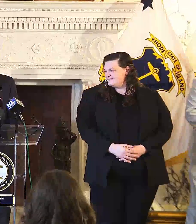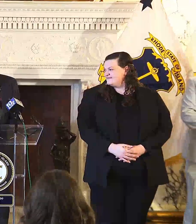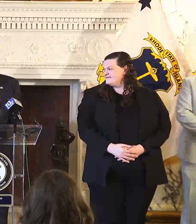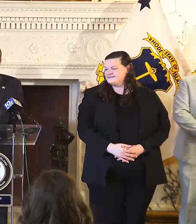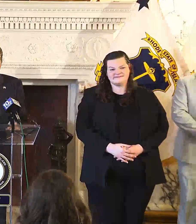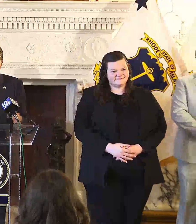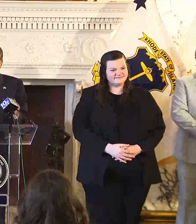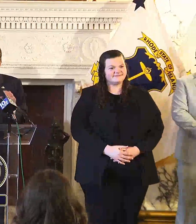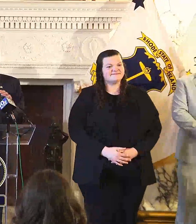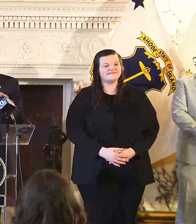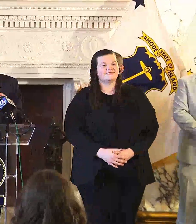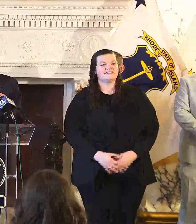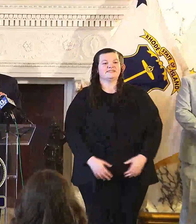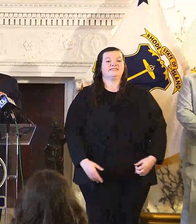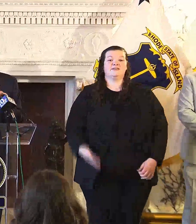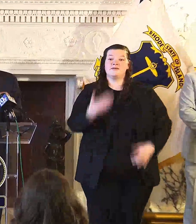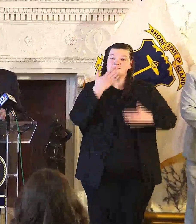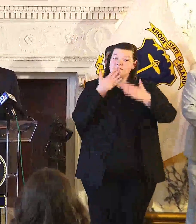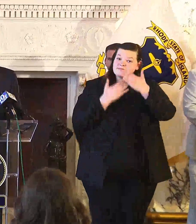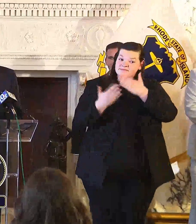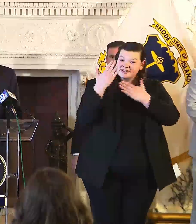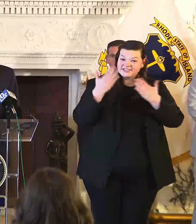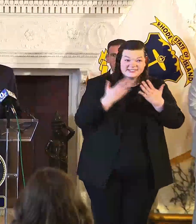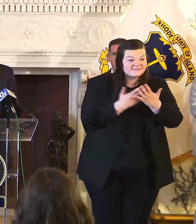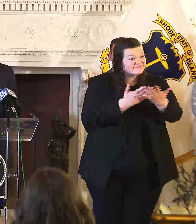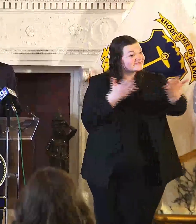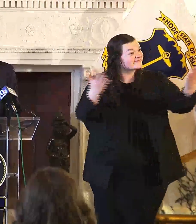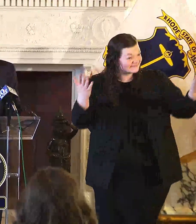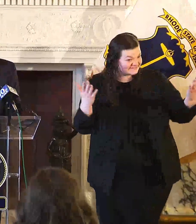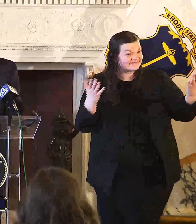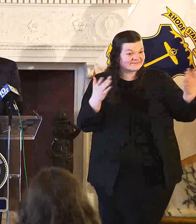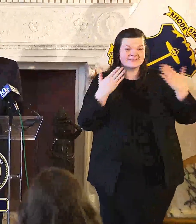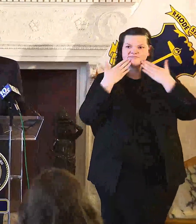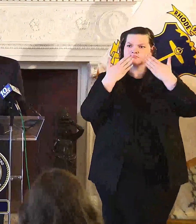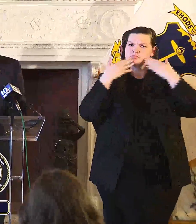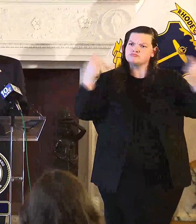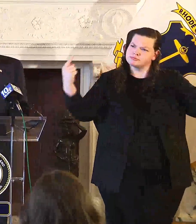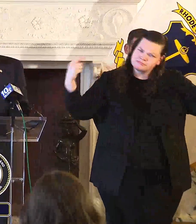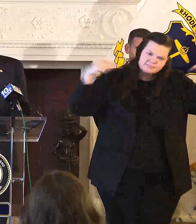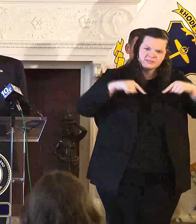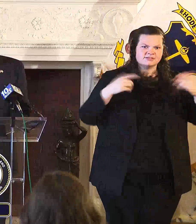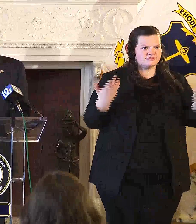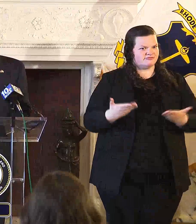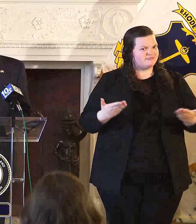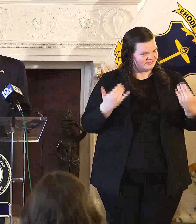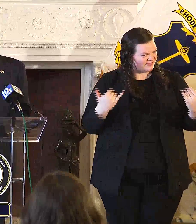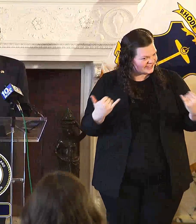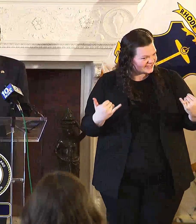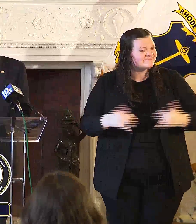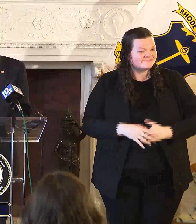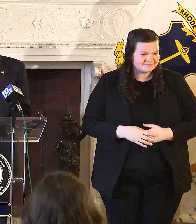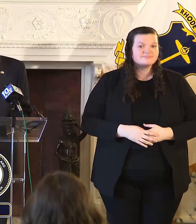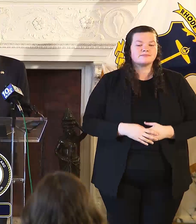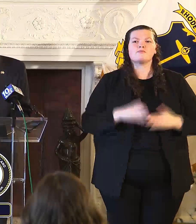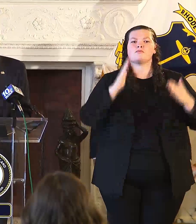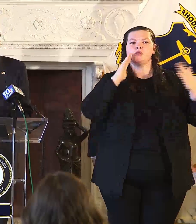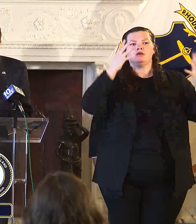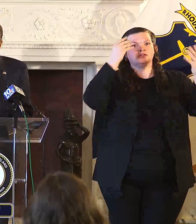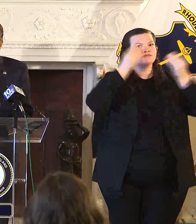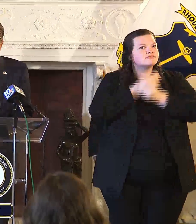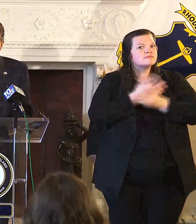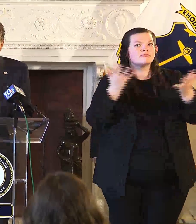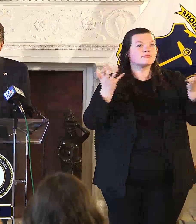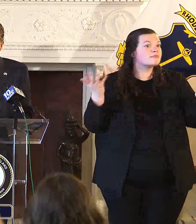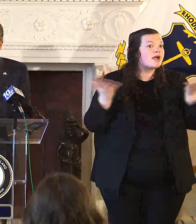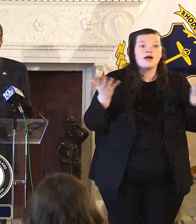Okay, good morning, everyone, and thank you for being here. I think that's delivering some news that